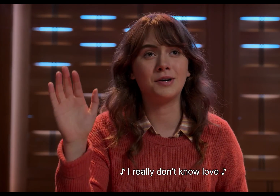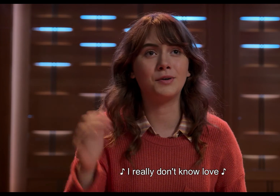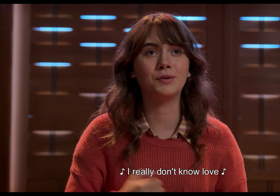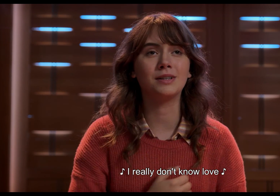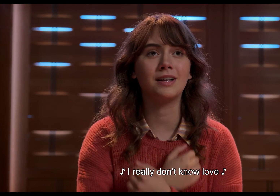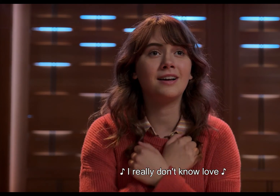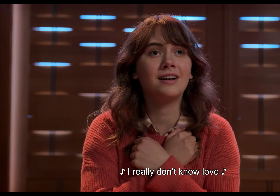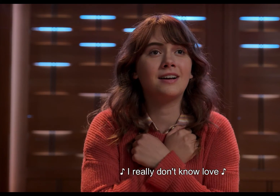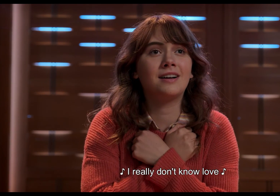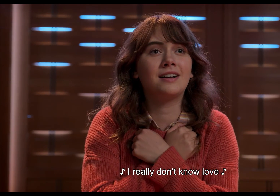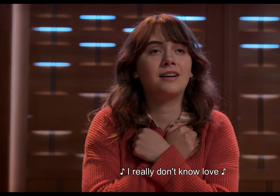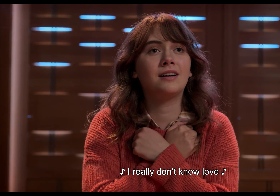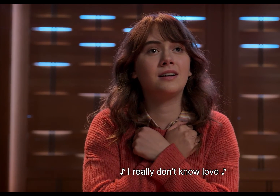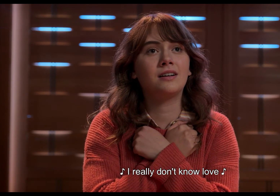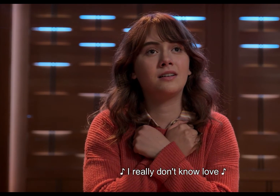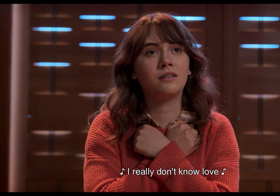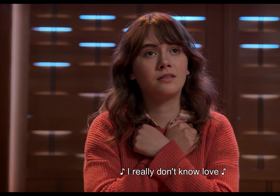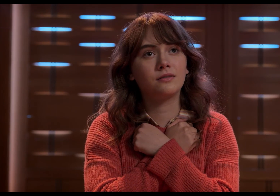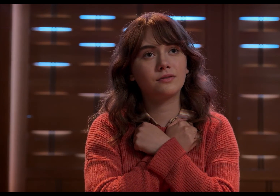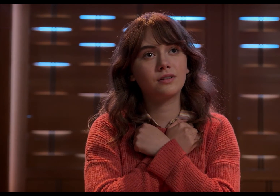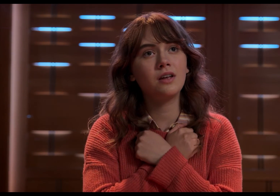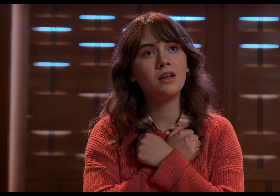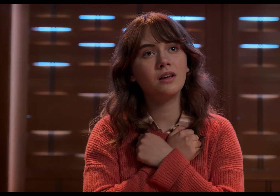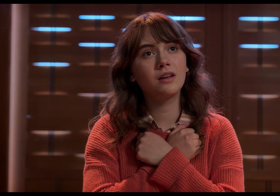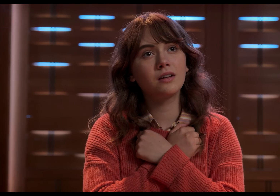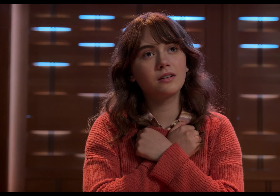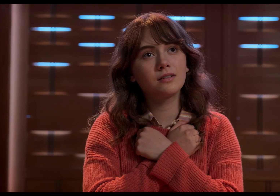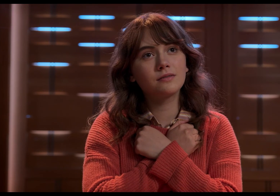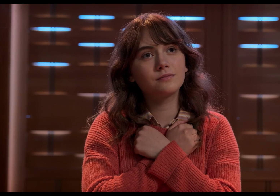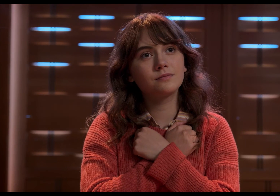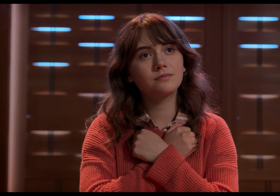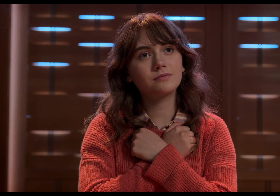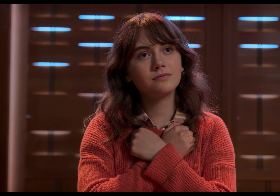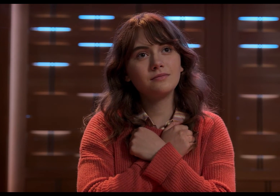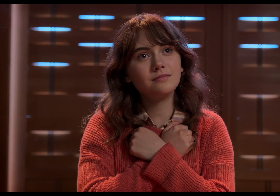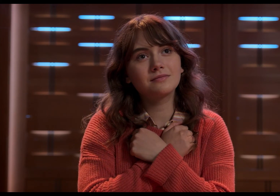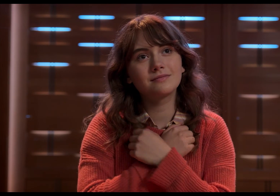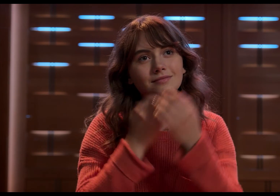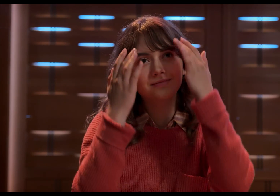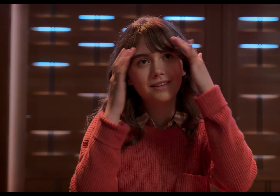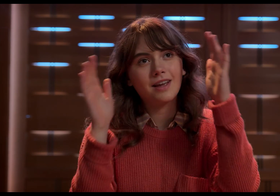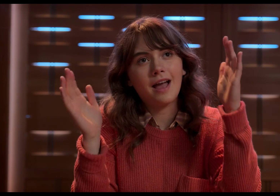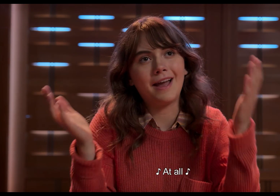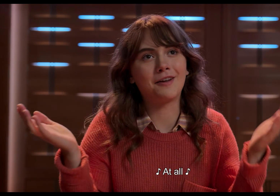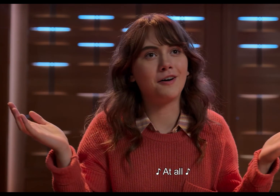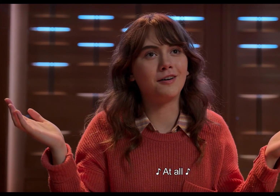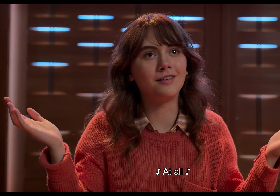know love at all.